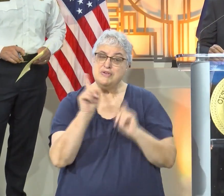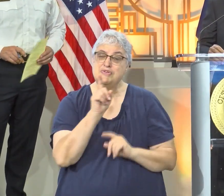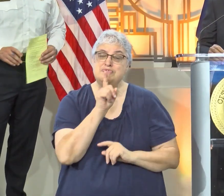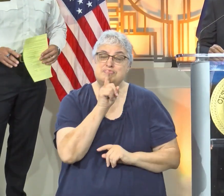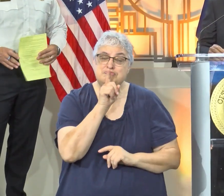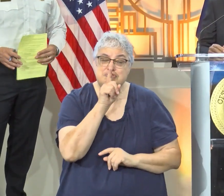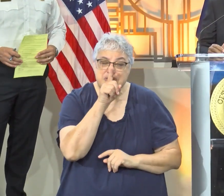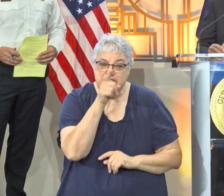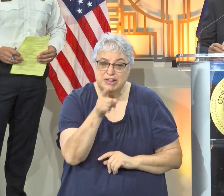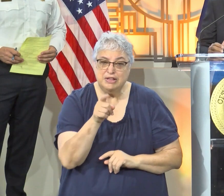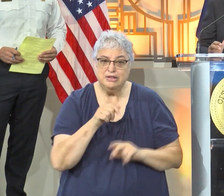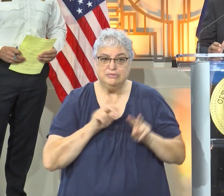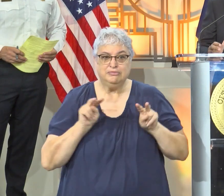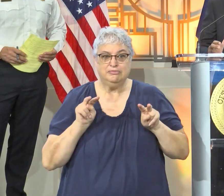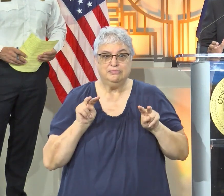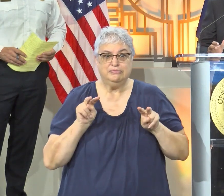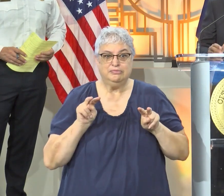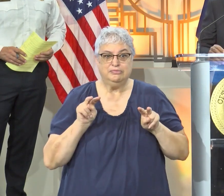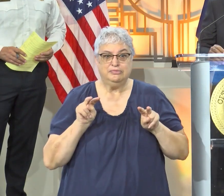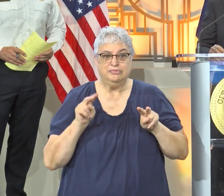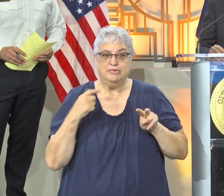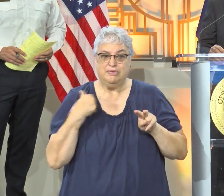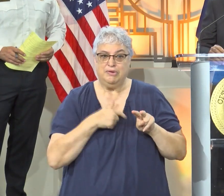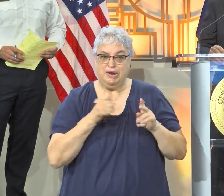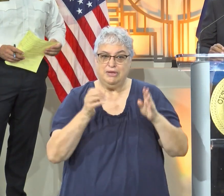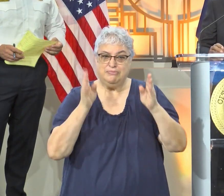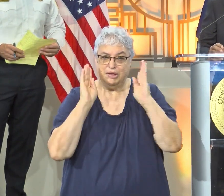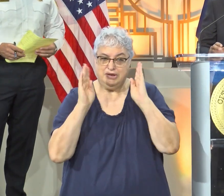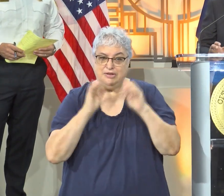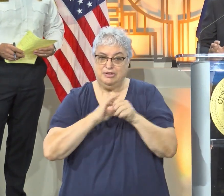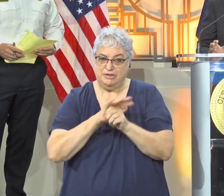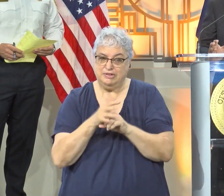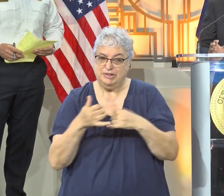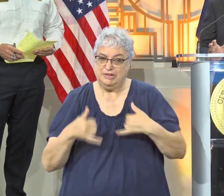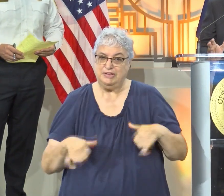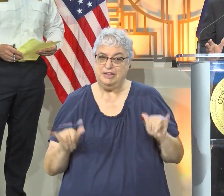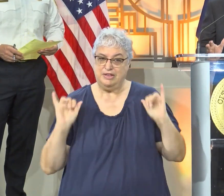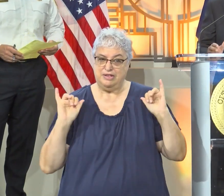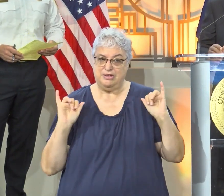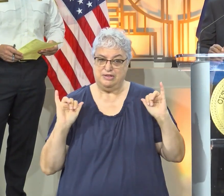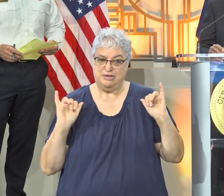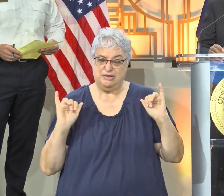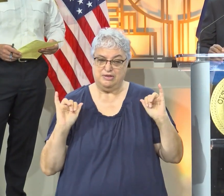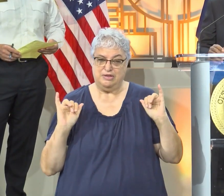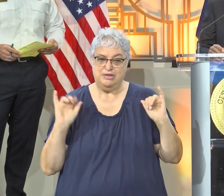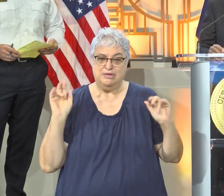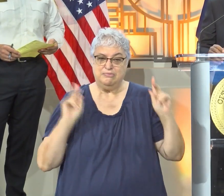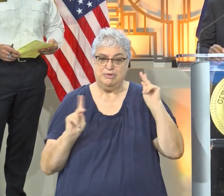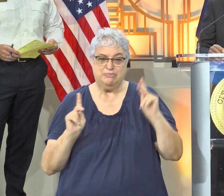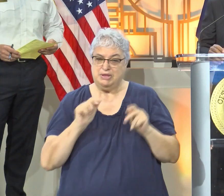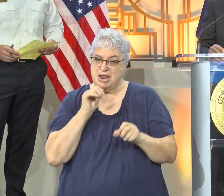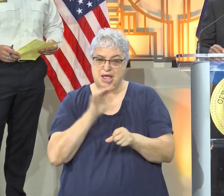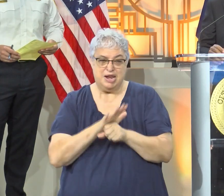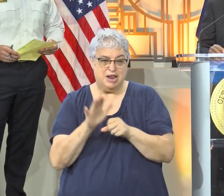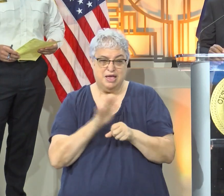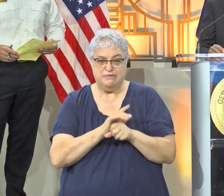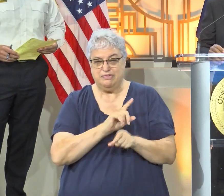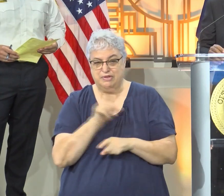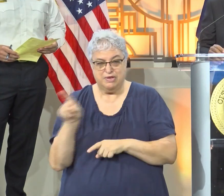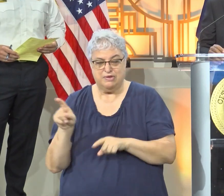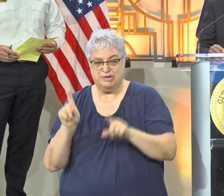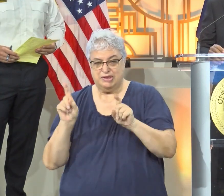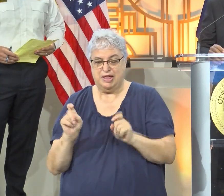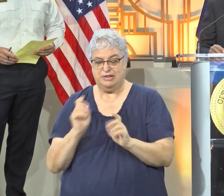reality is the virus is still here. There are far too few people that are testing. We were